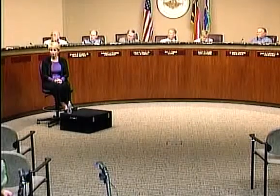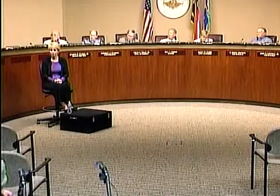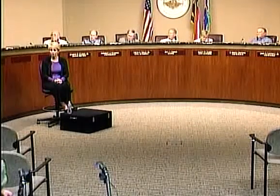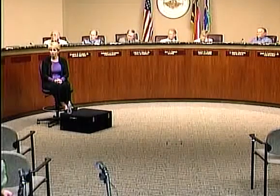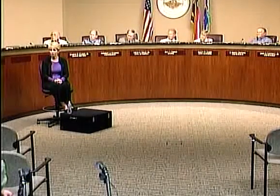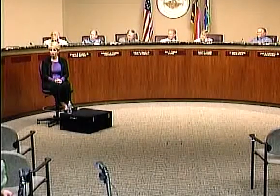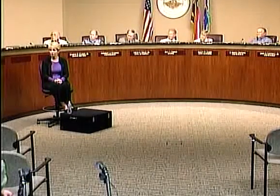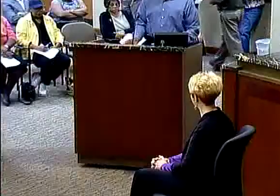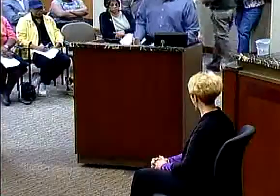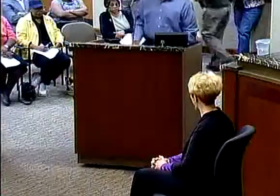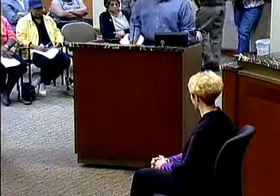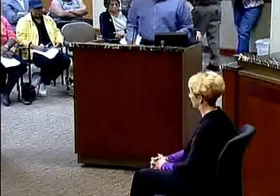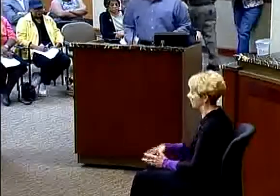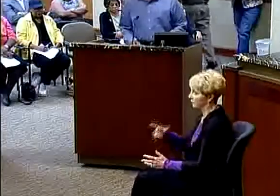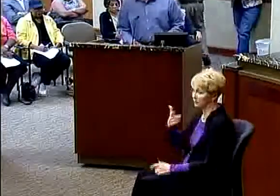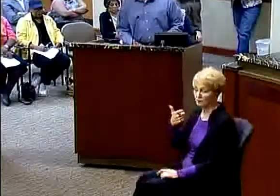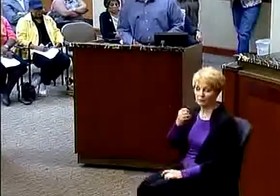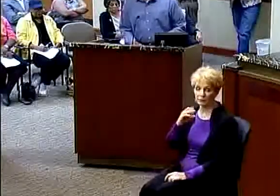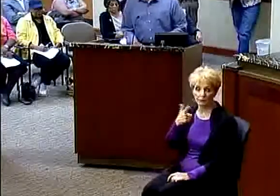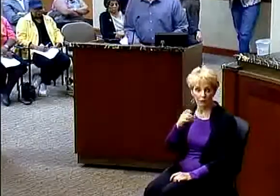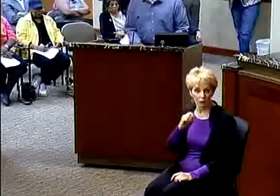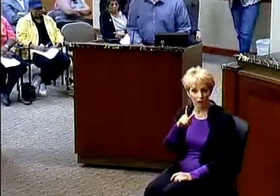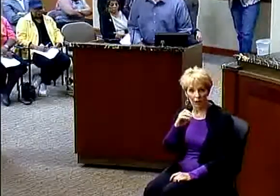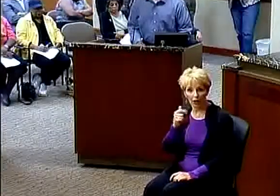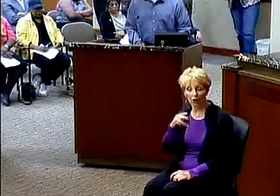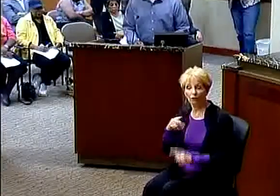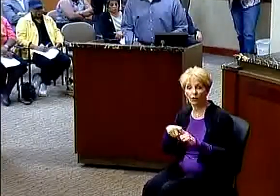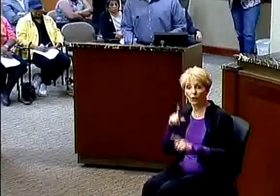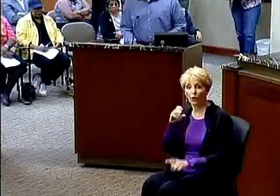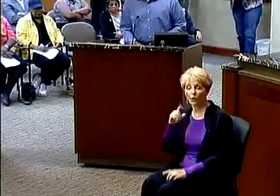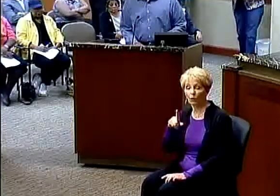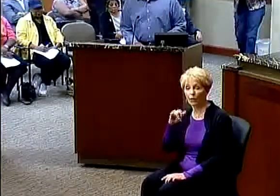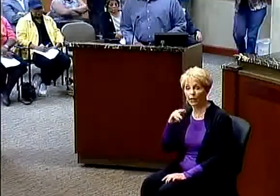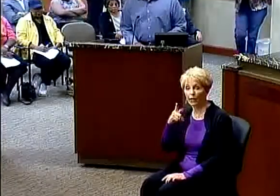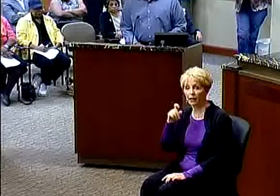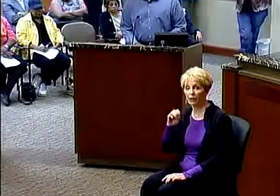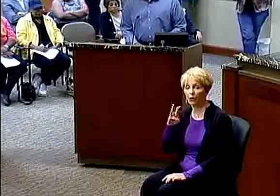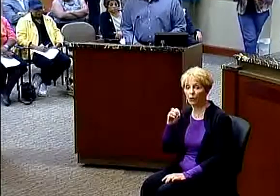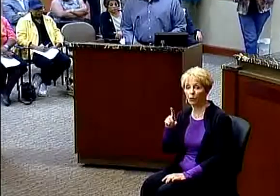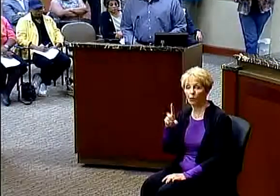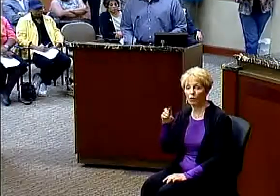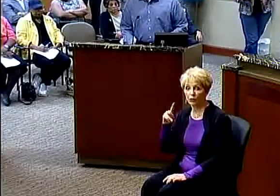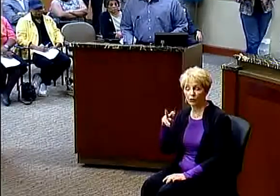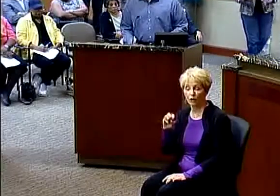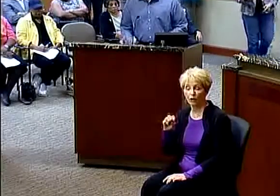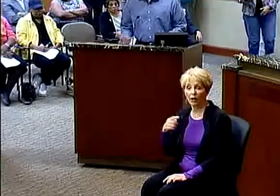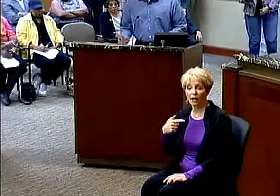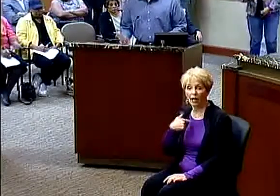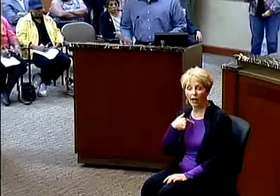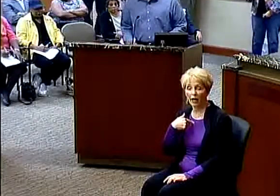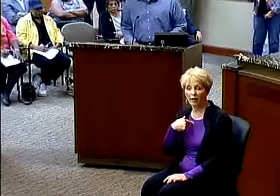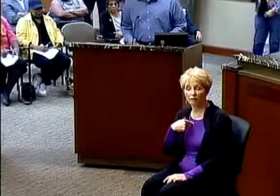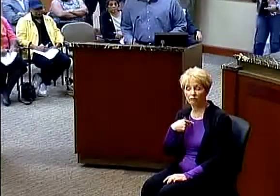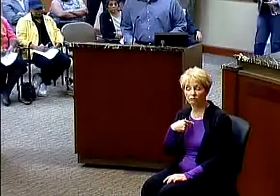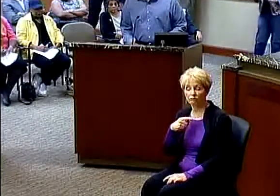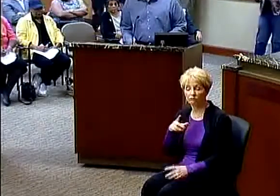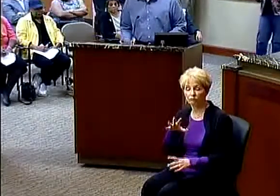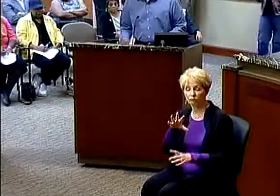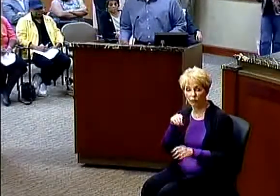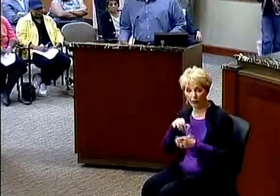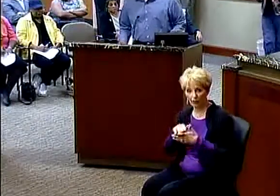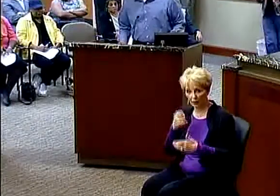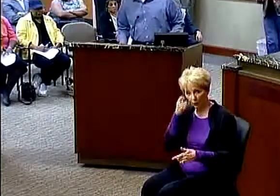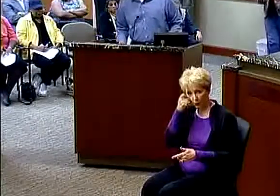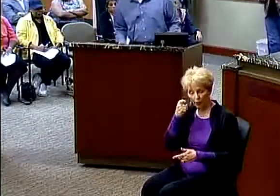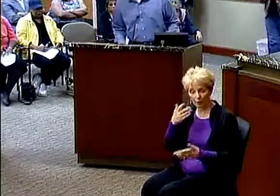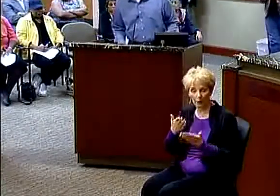Pastor? George Logan from 101 Inglewood Drive. And I was brought into this just